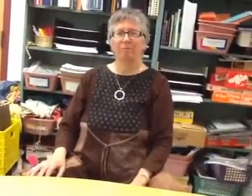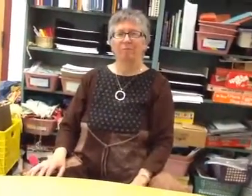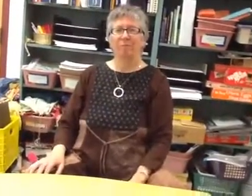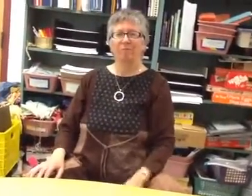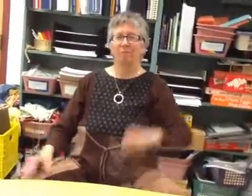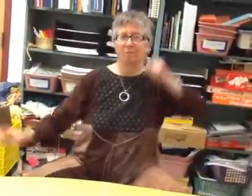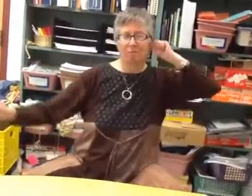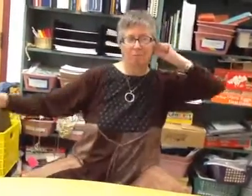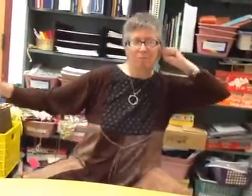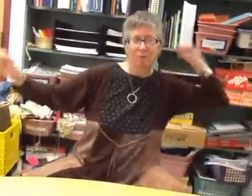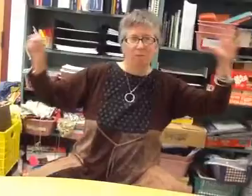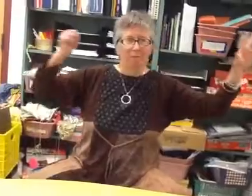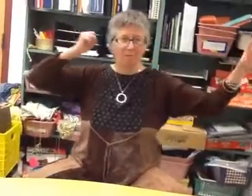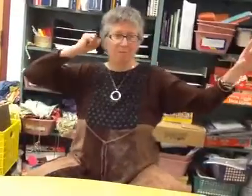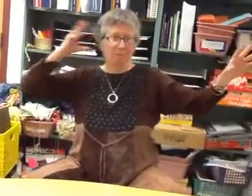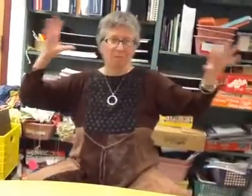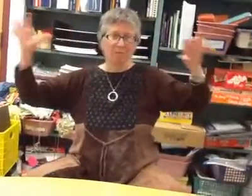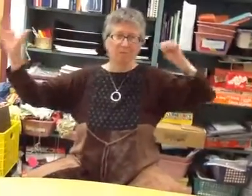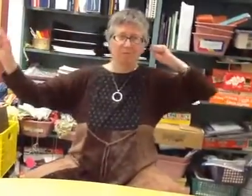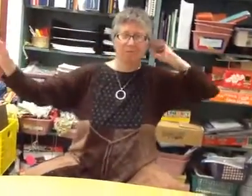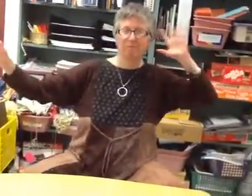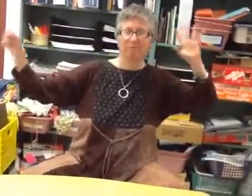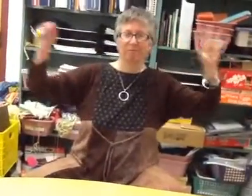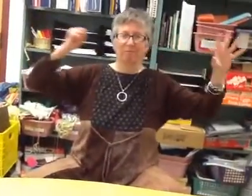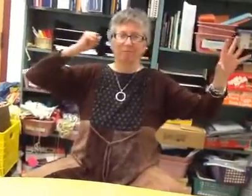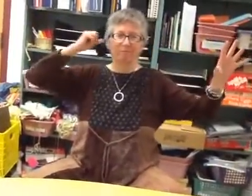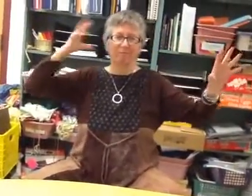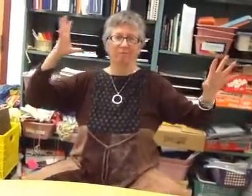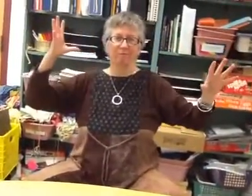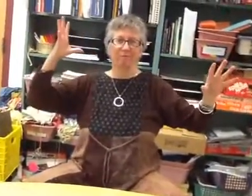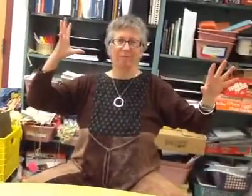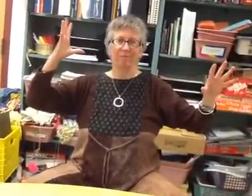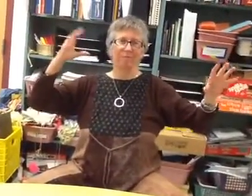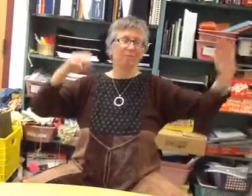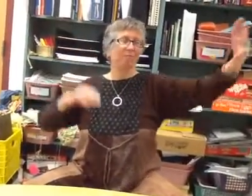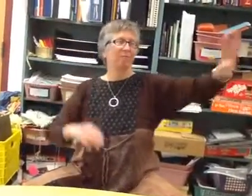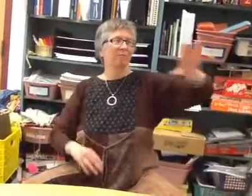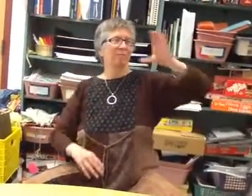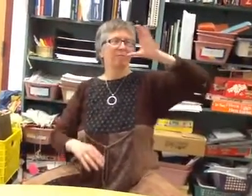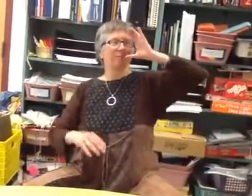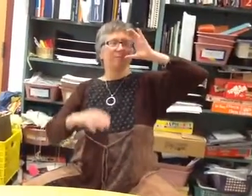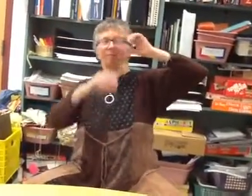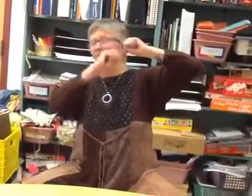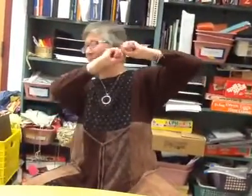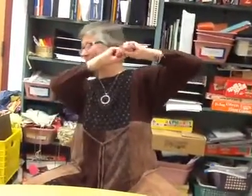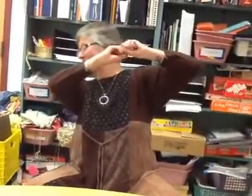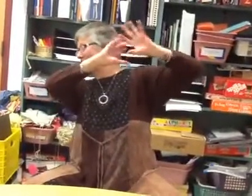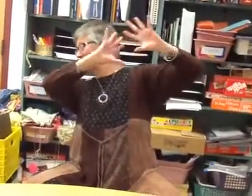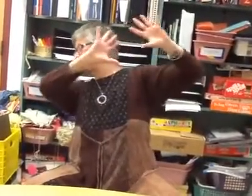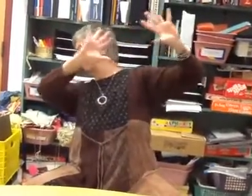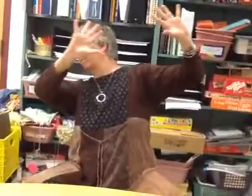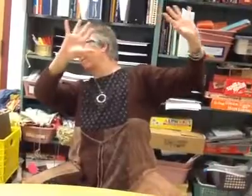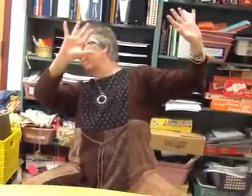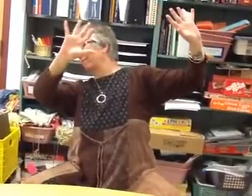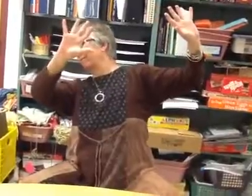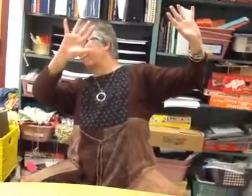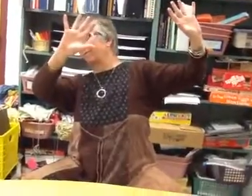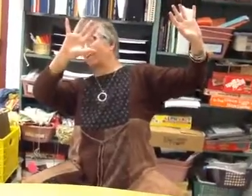Boom, boom, boom. Even brighter than the moon, moon, moon. And